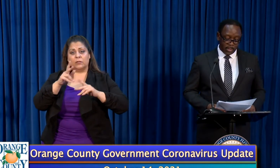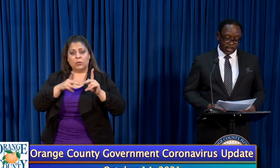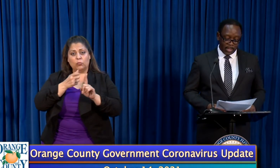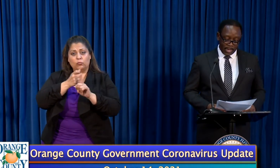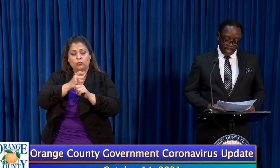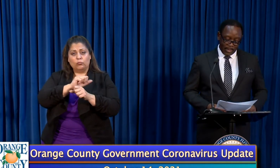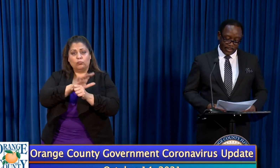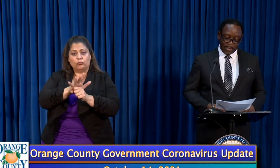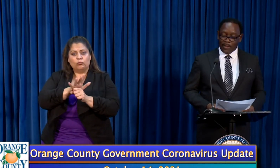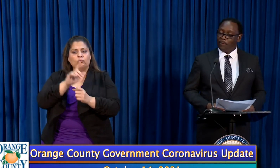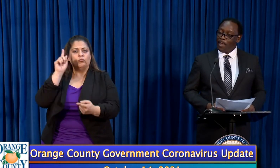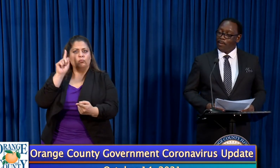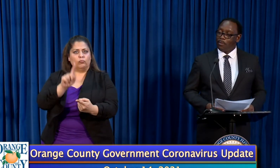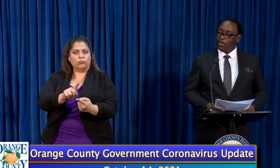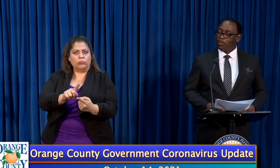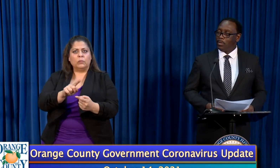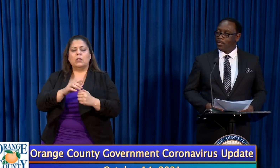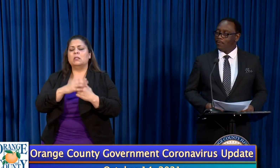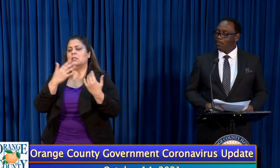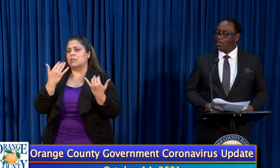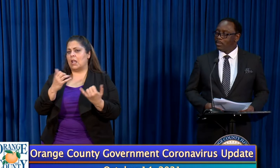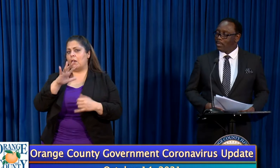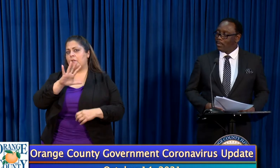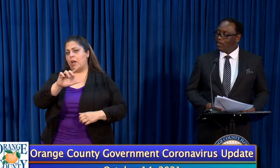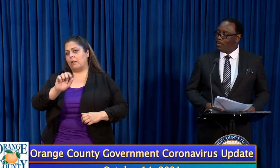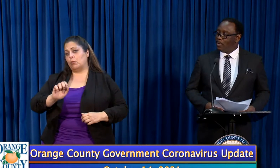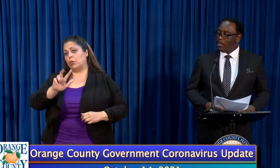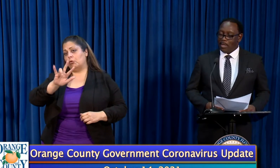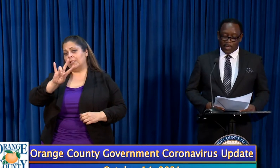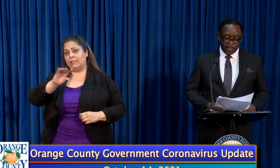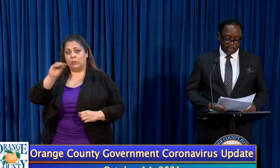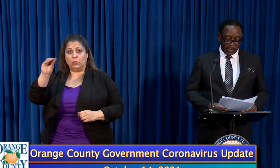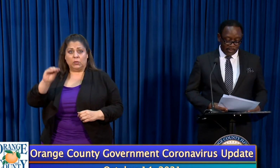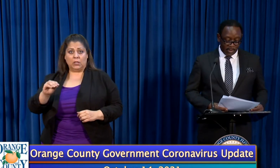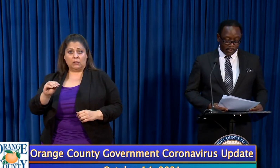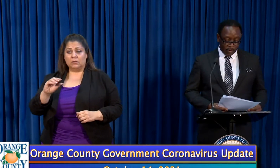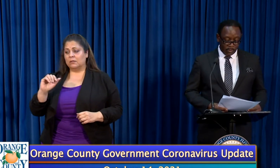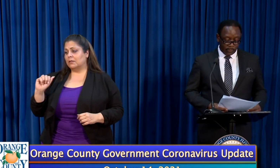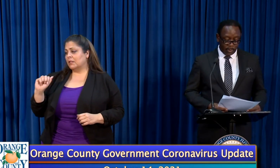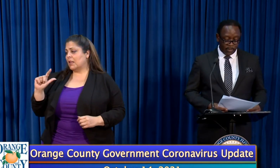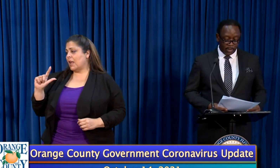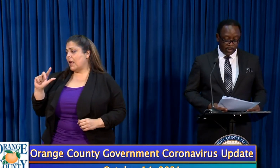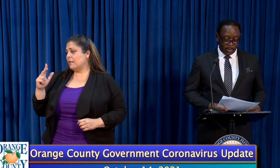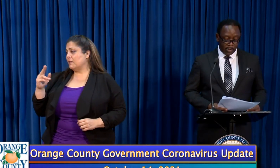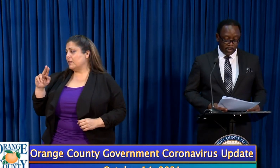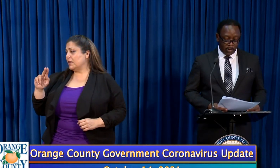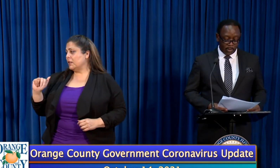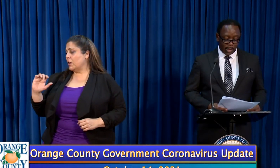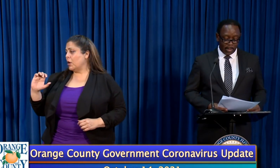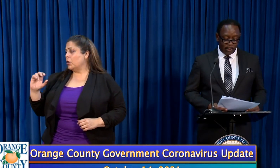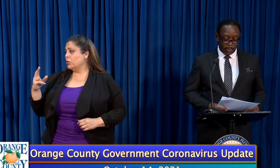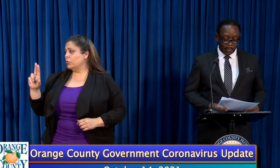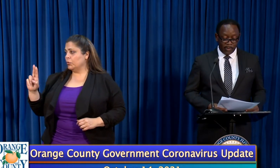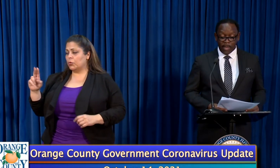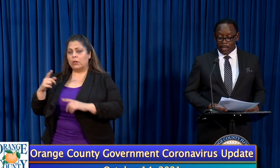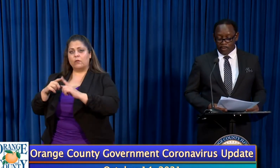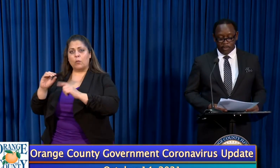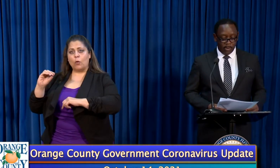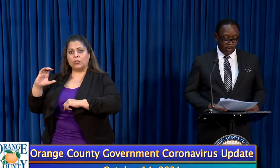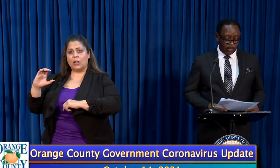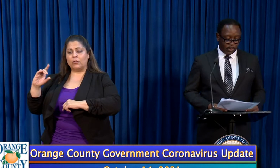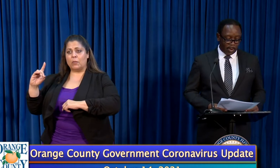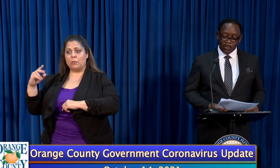which today is at 5.37%. Ms. Alvina Chu from the Orange County Department of